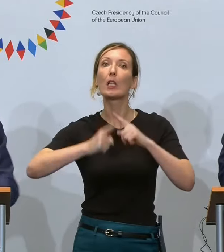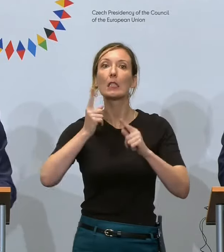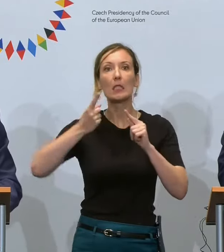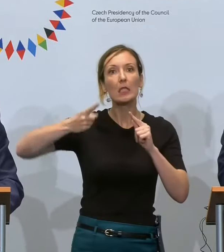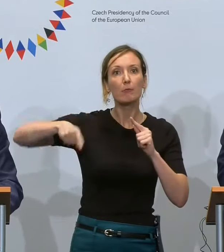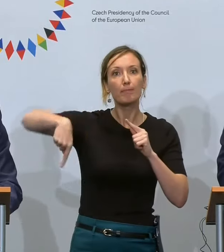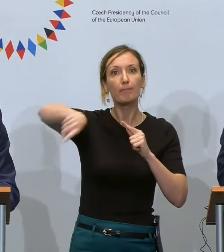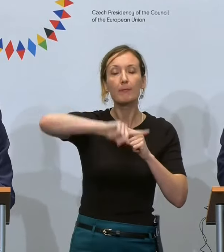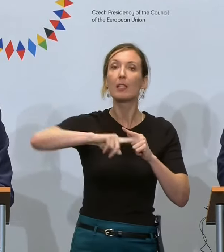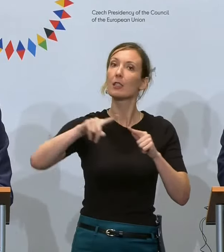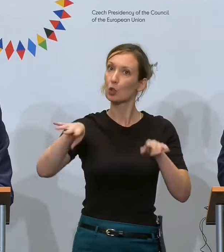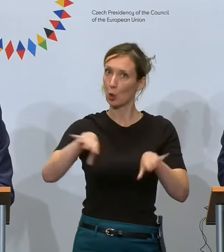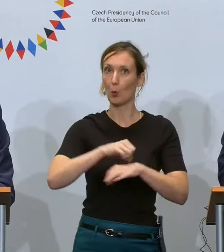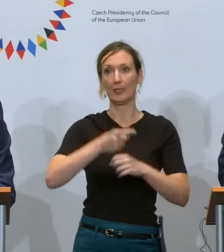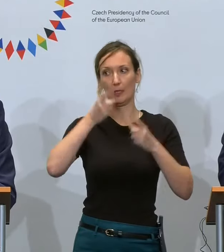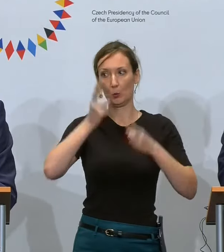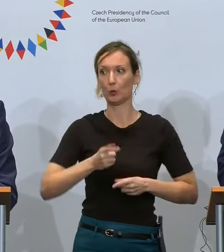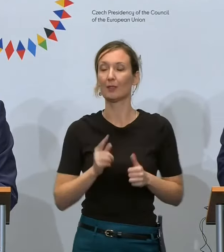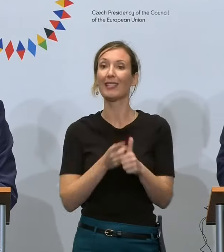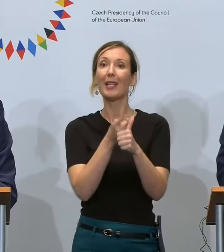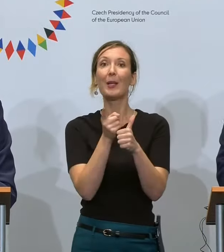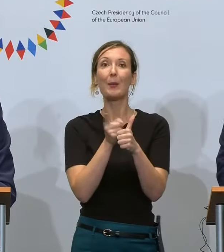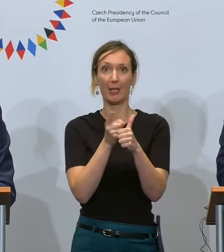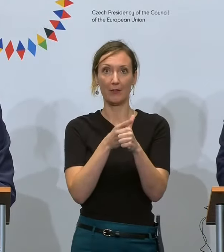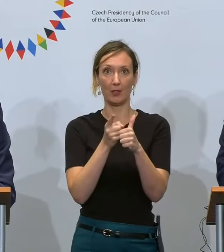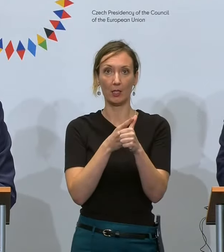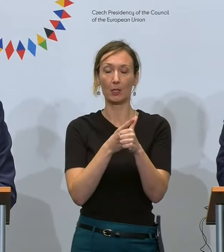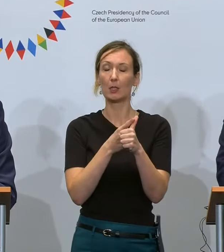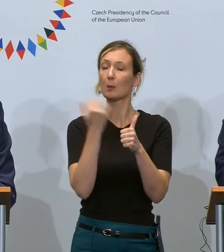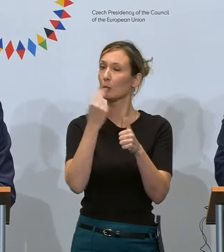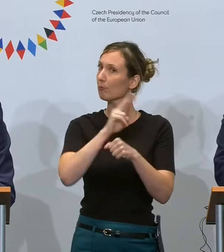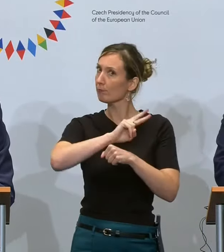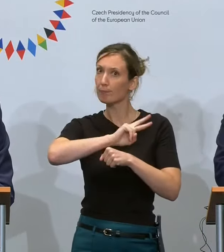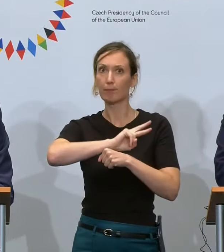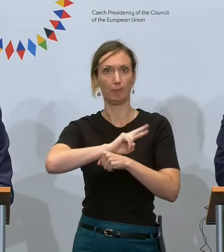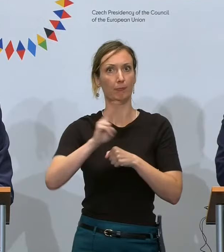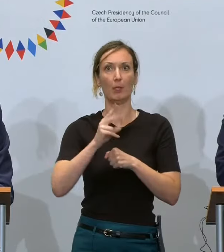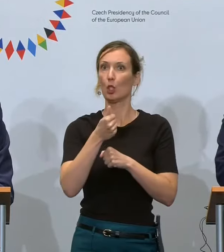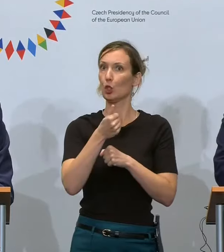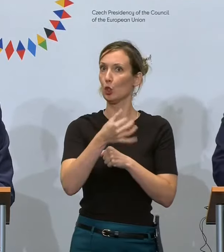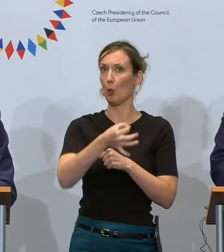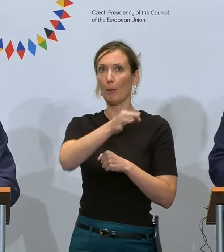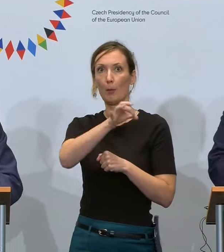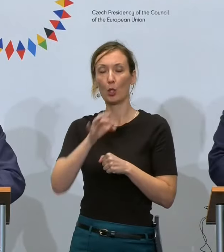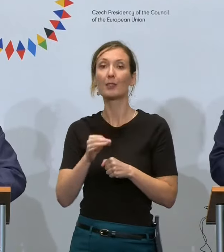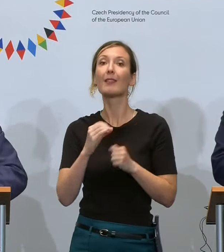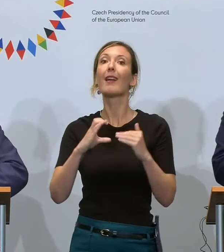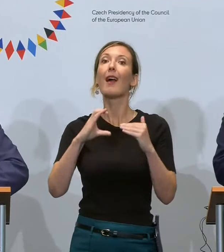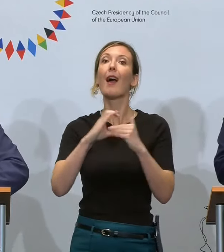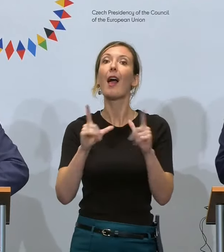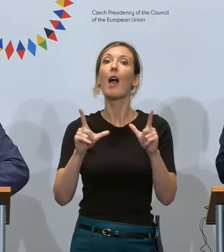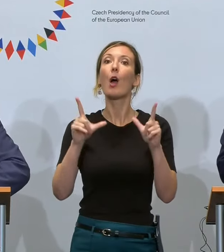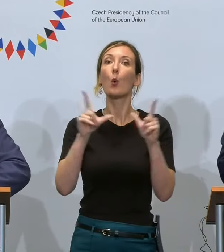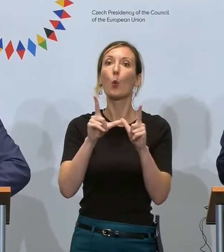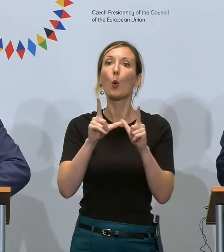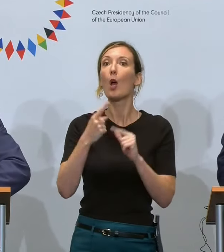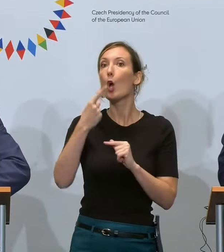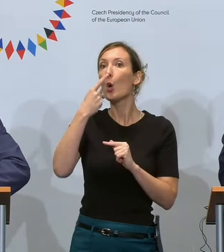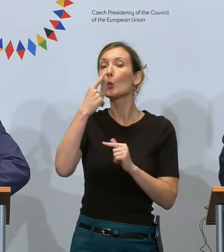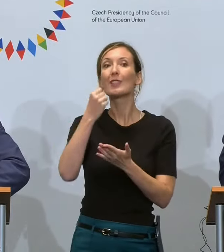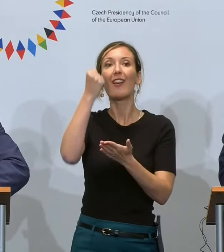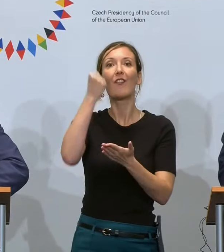on. First, full suspension of the European Union-Russia